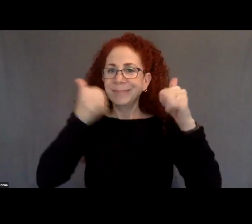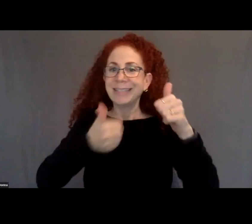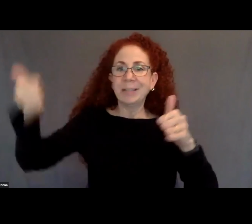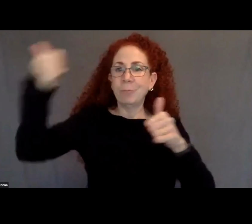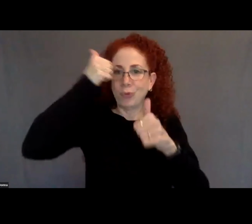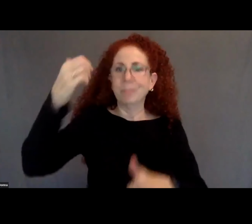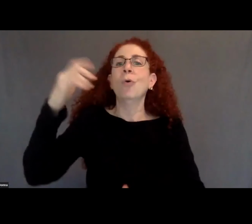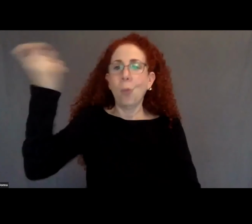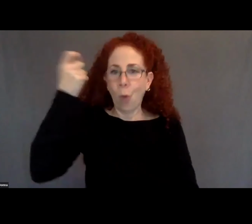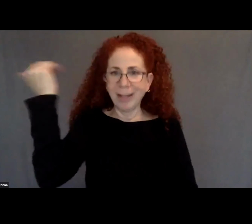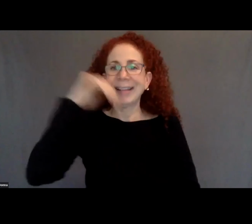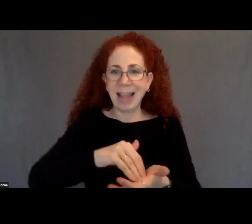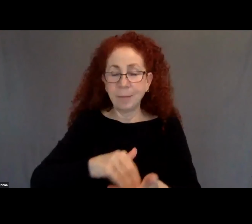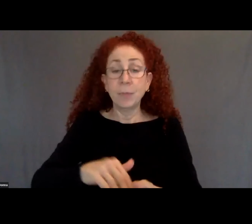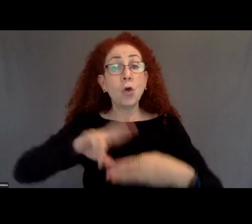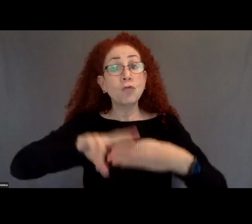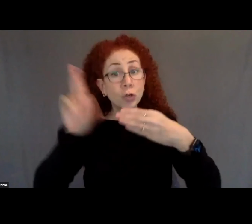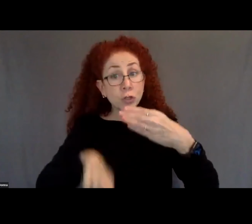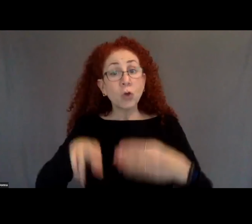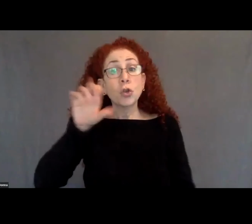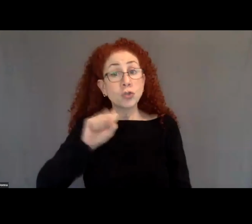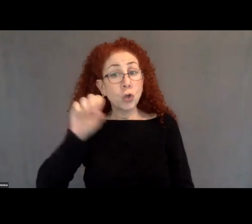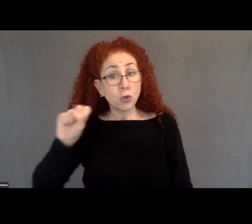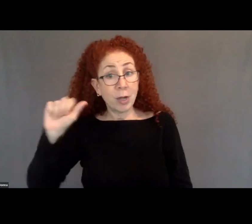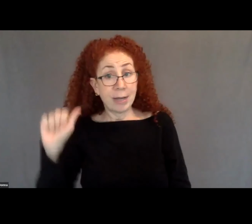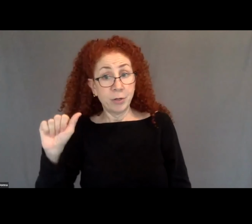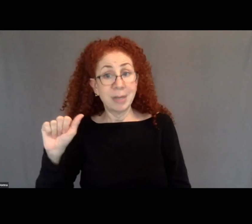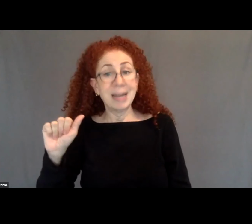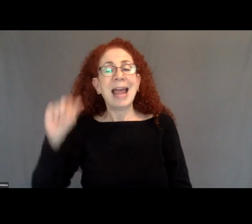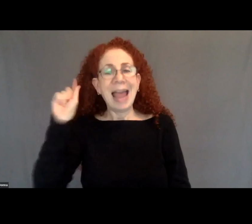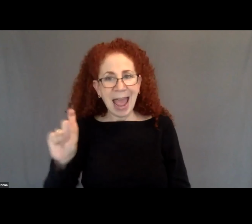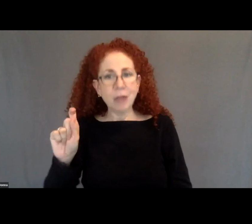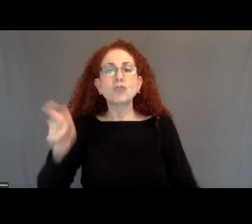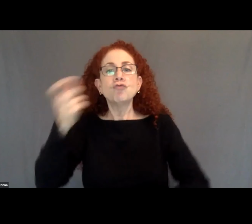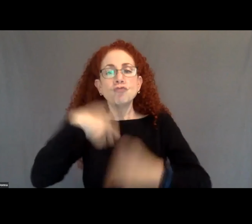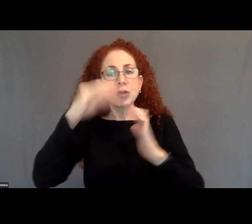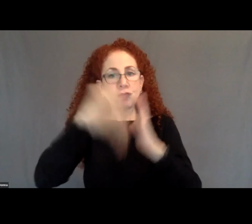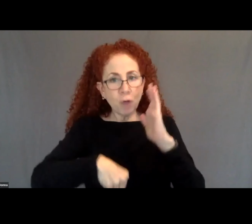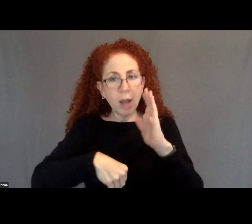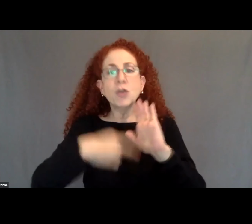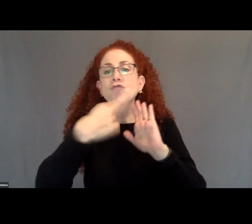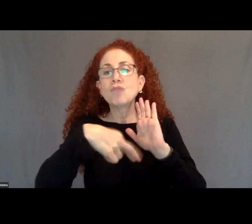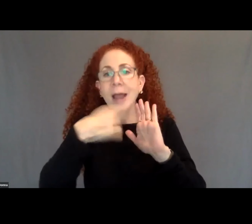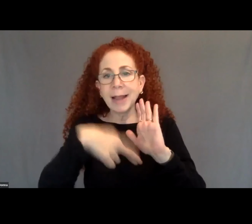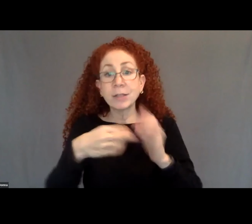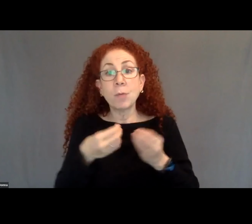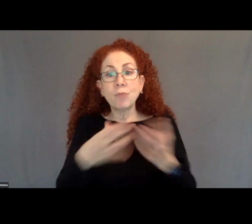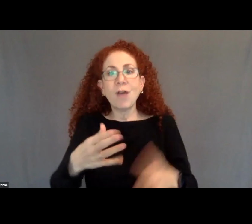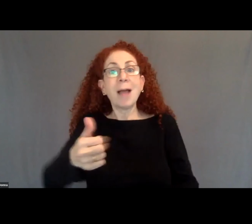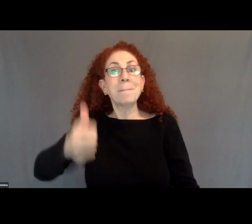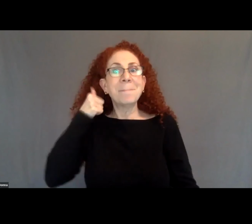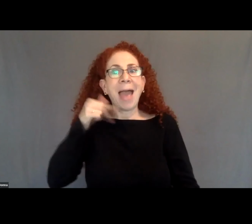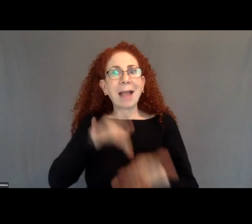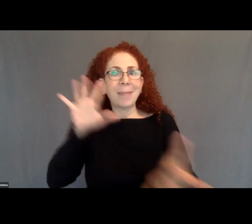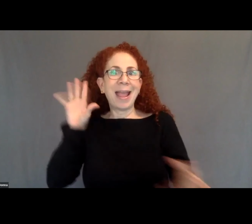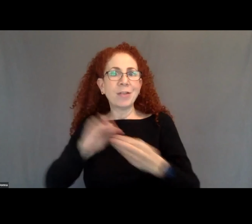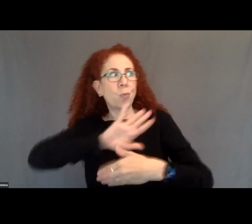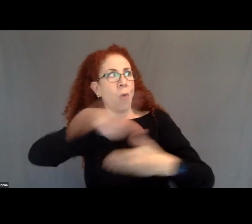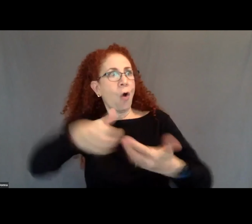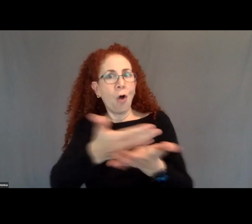Court. The result was that the Social Security Administration had to rewrite its regulations and provide back payments to all the kids that it